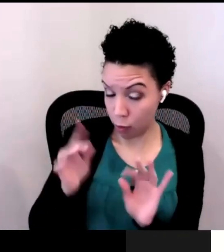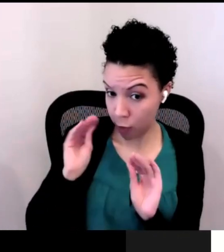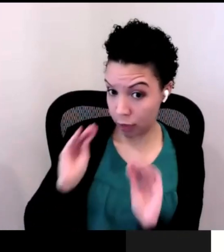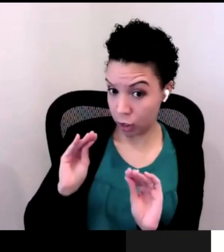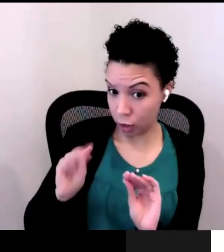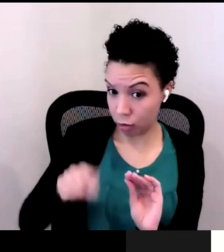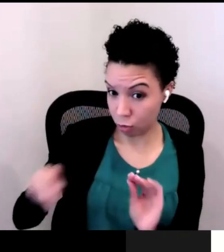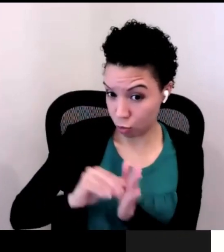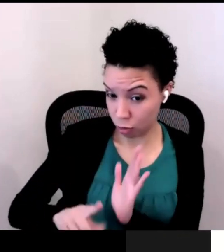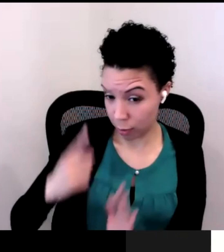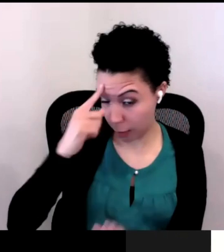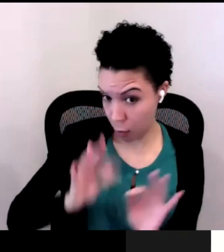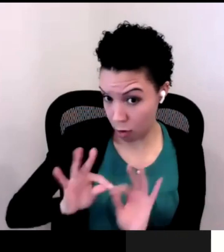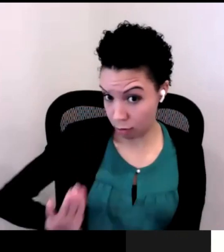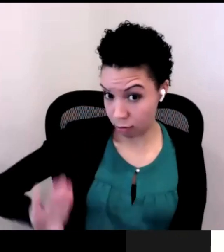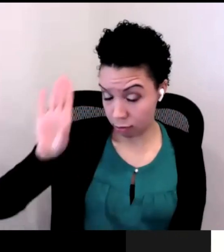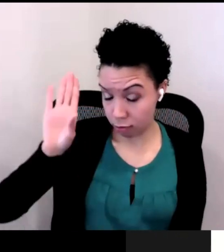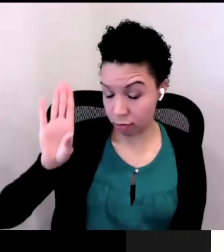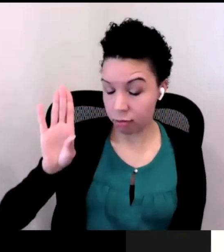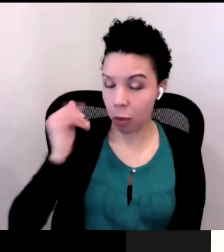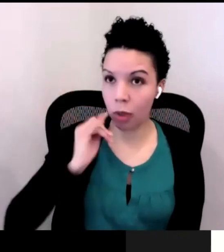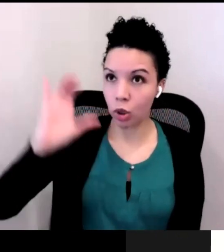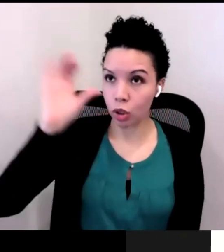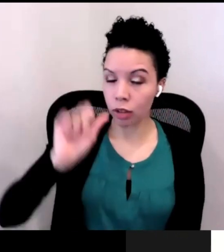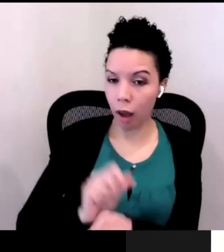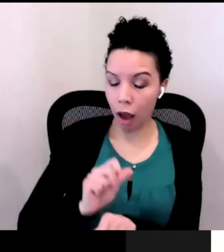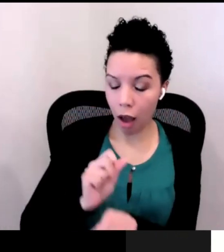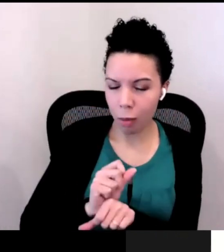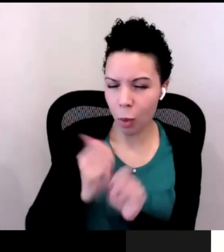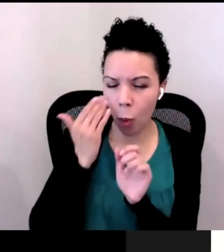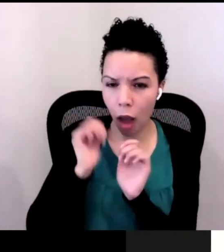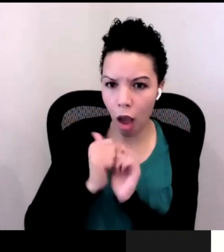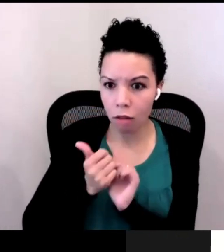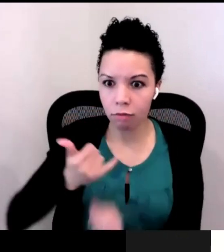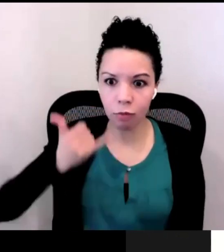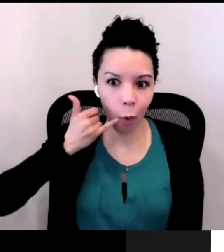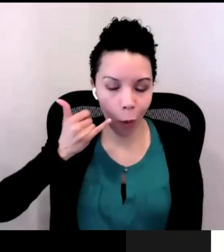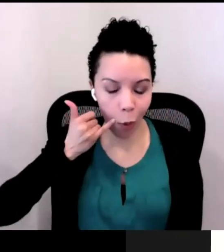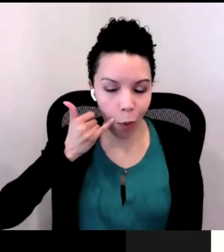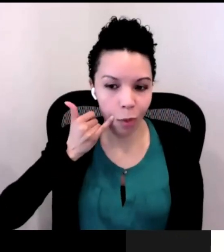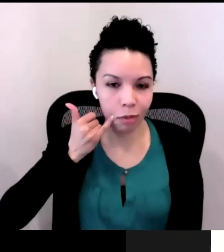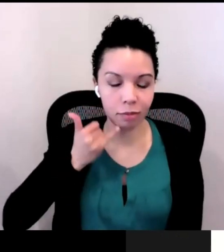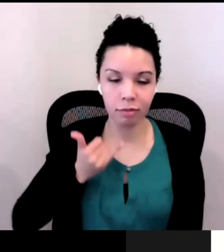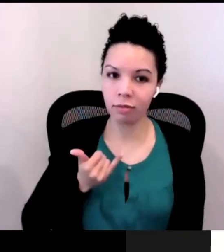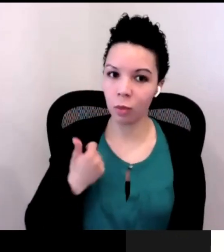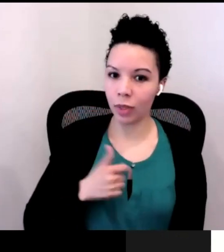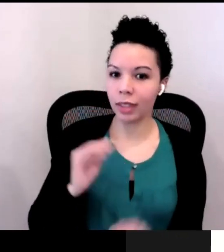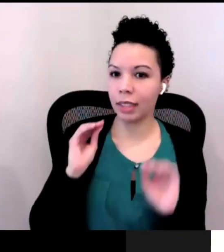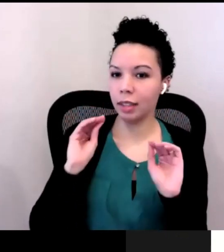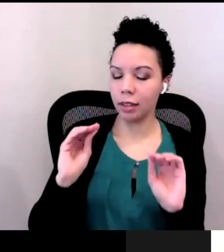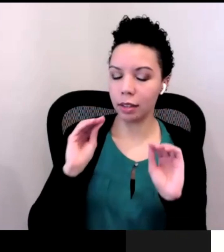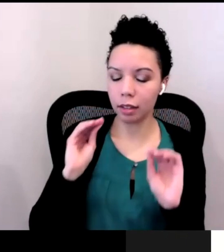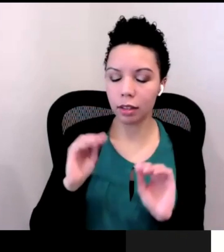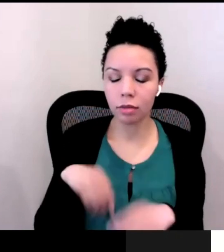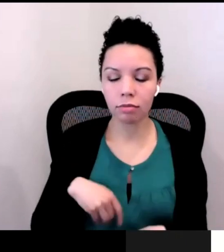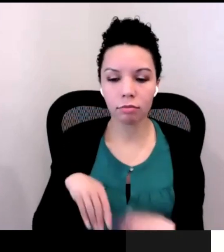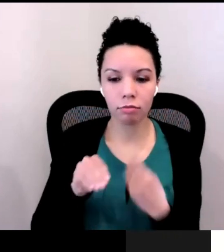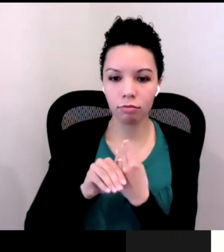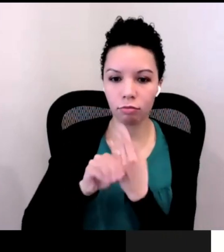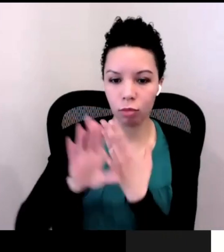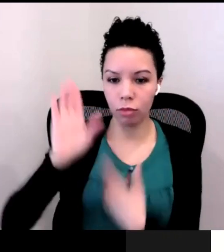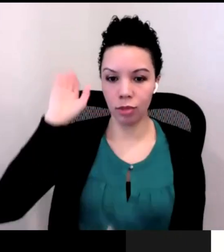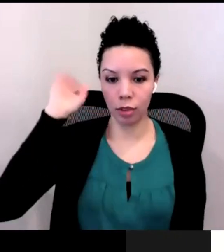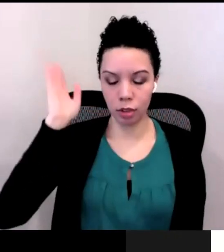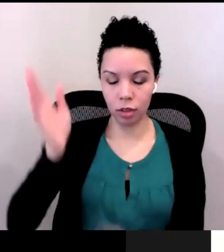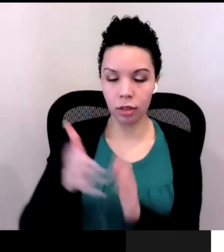students as they go out there and seek jobs using the phone? These are the skills that we teach: virtual presentation skills,